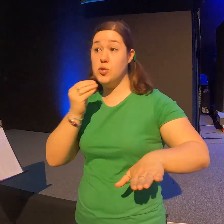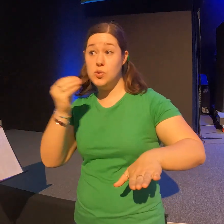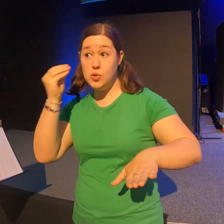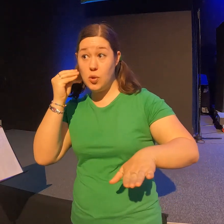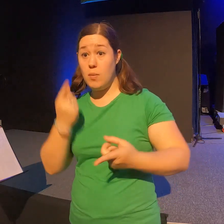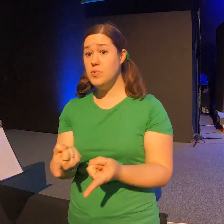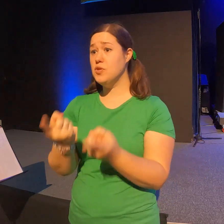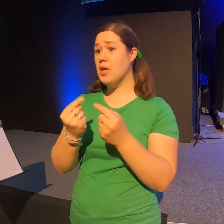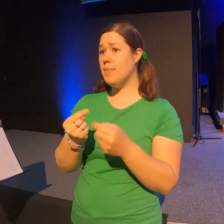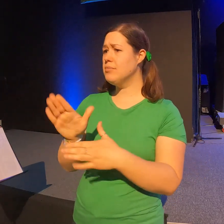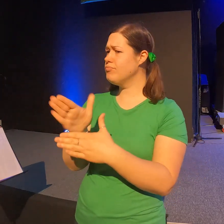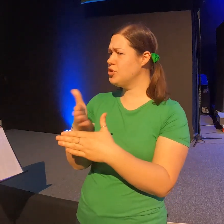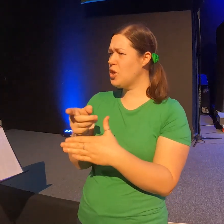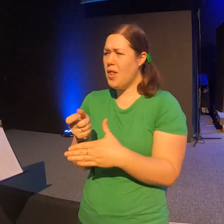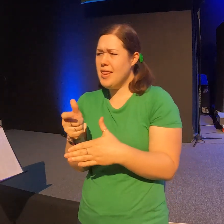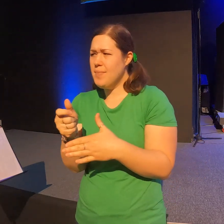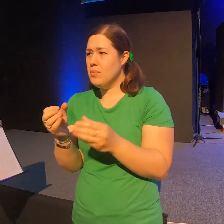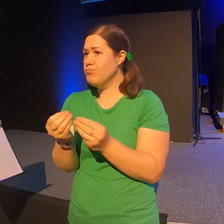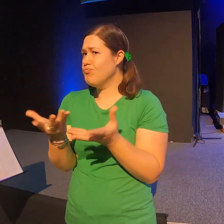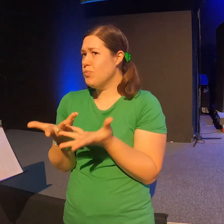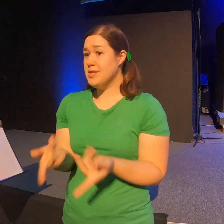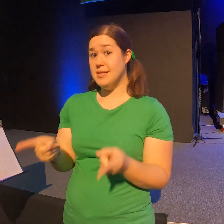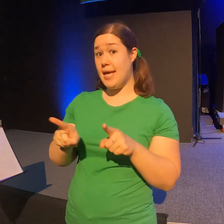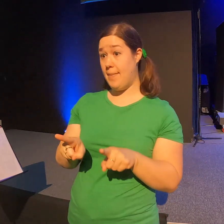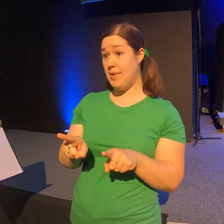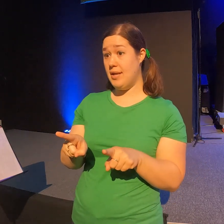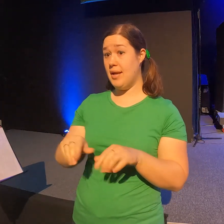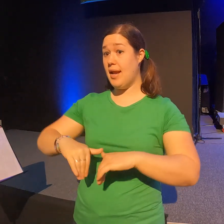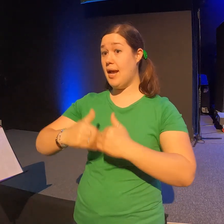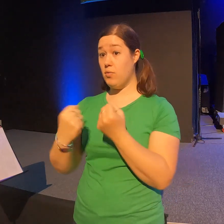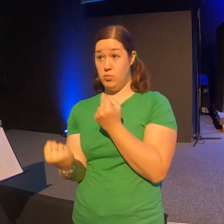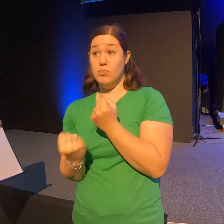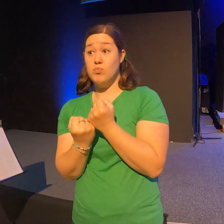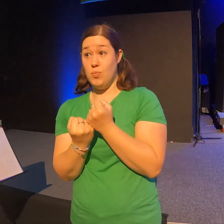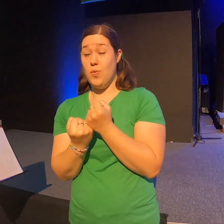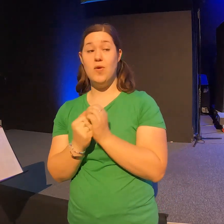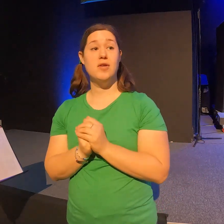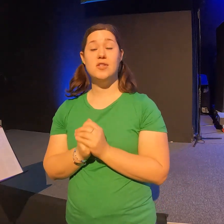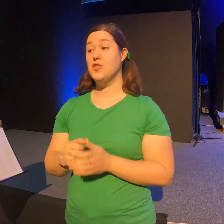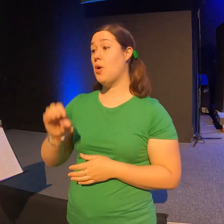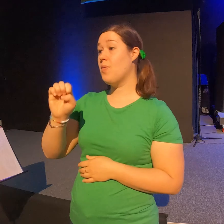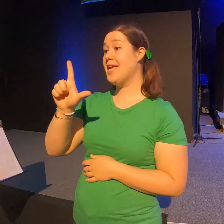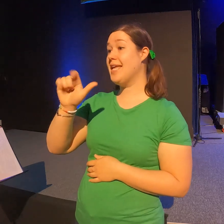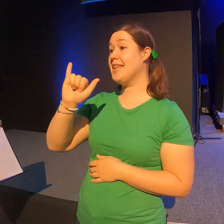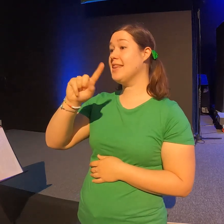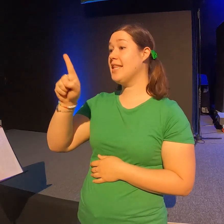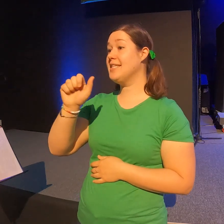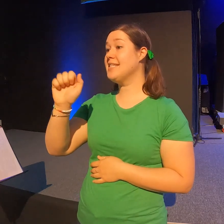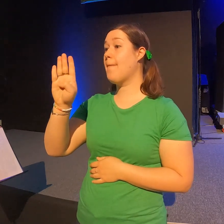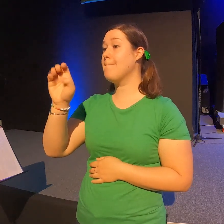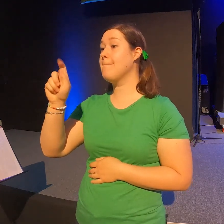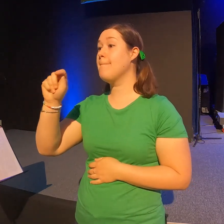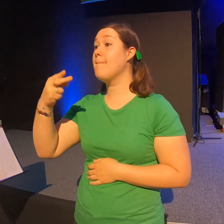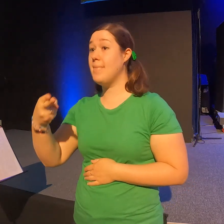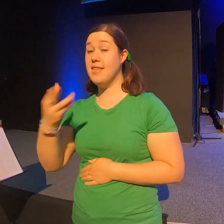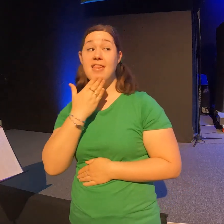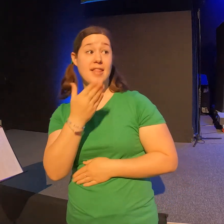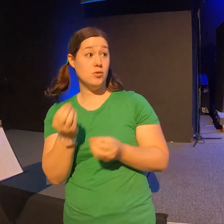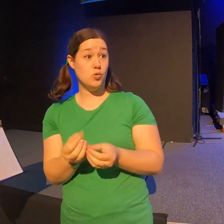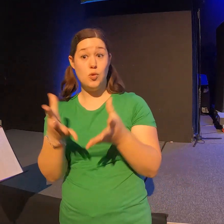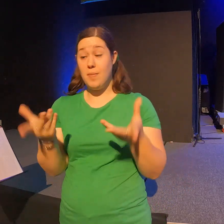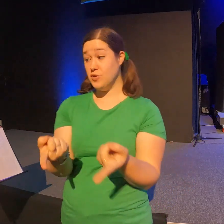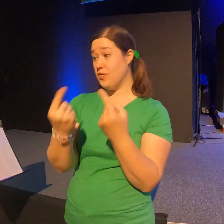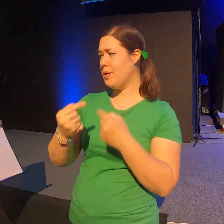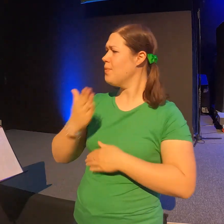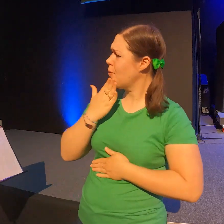to share a little bit about what is going on and how we continue to be a part of that. So Elizabeth, thank you so much for being with us this morning. Good morning, and thank you for having me.